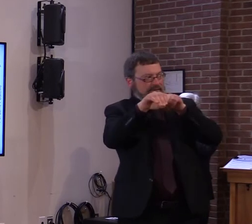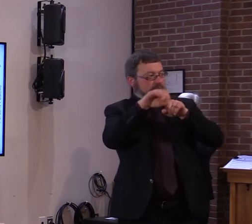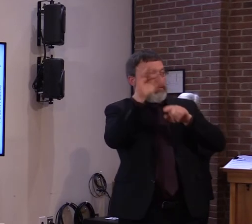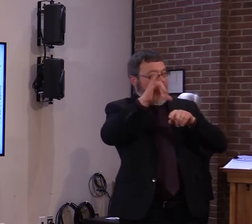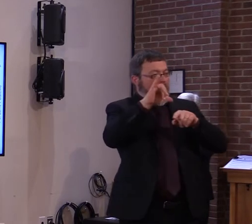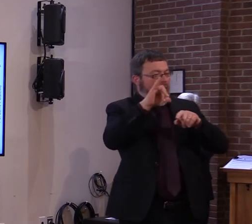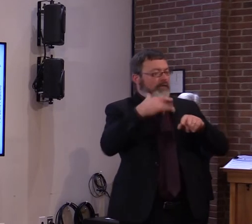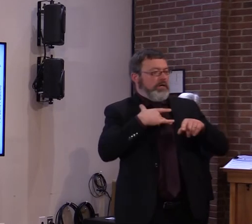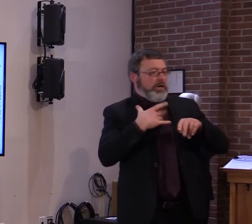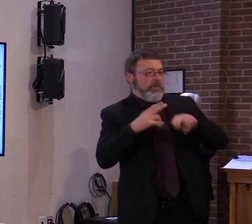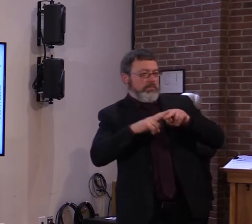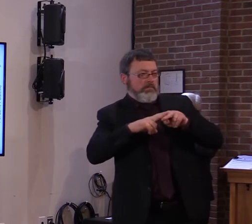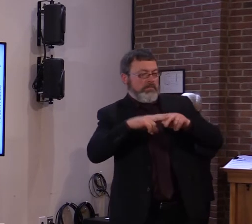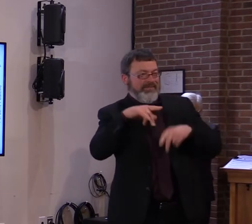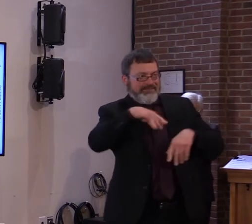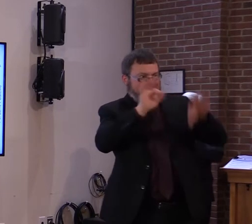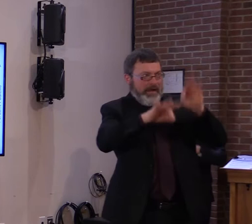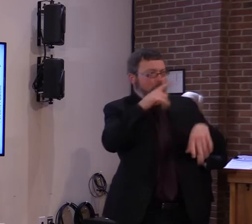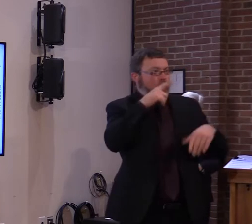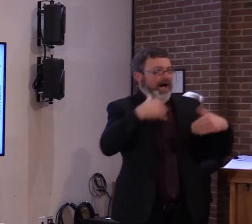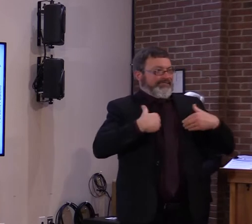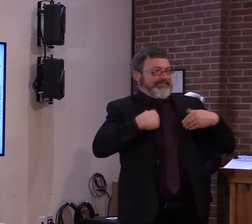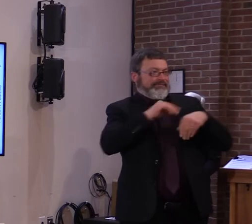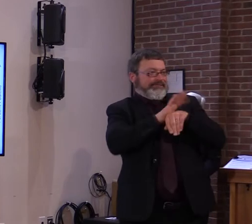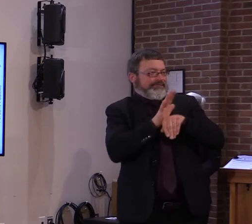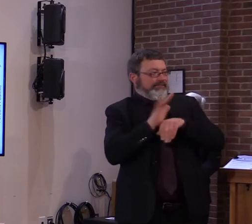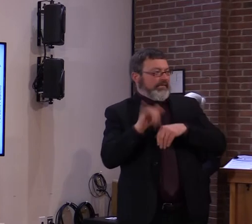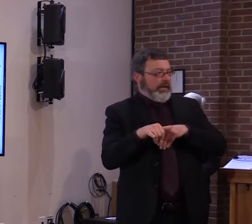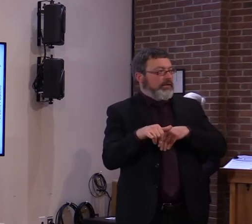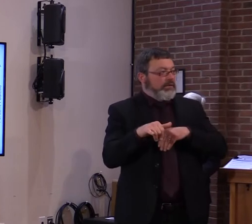our 7-day average percent positivity rate,